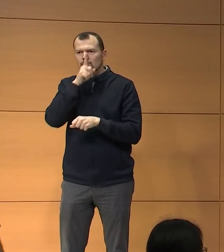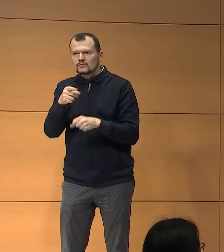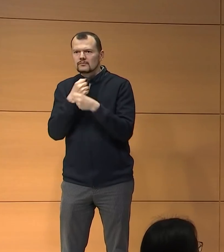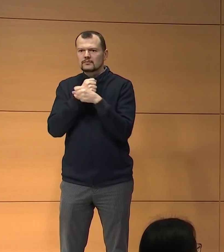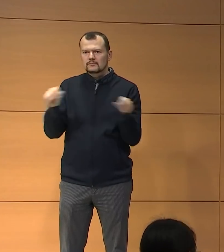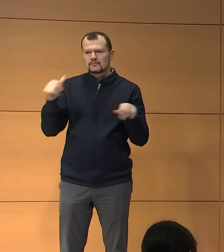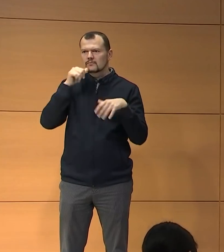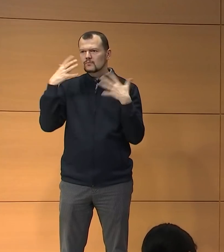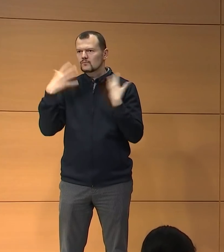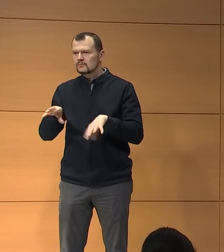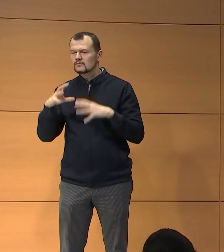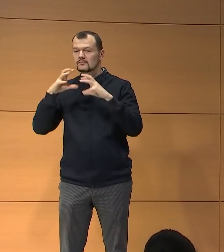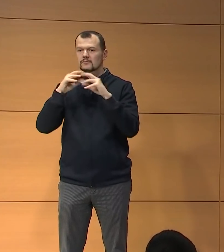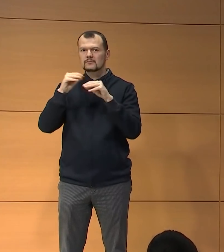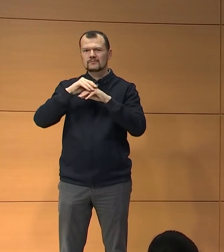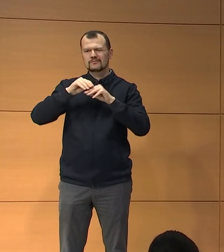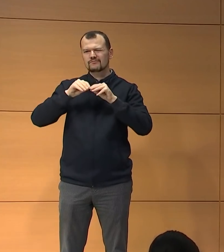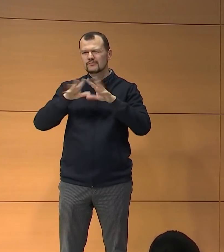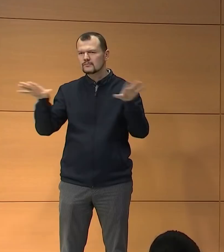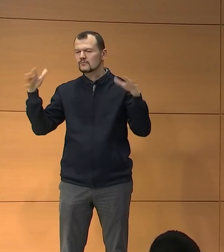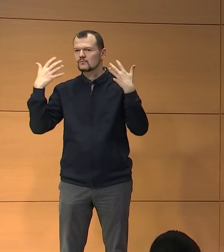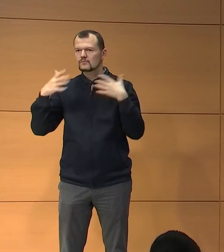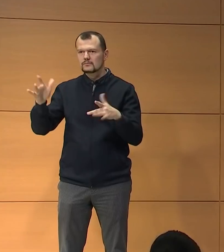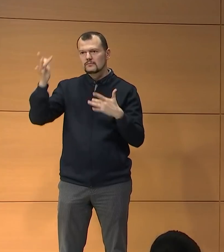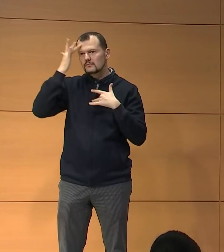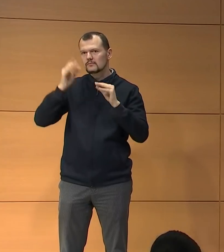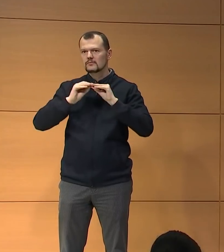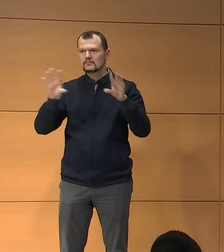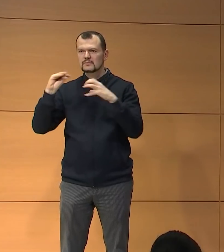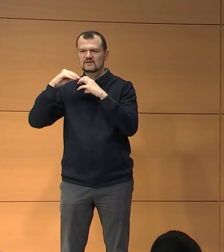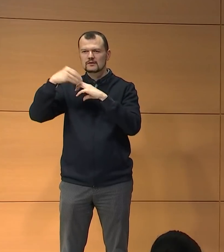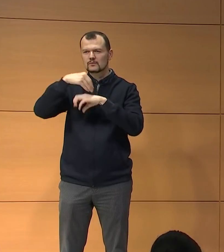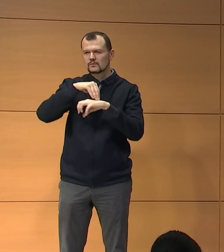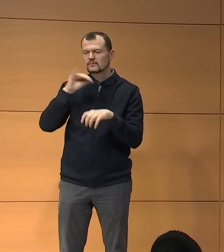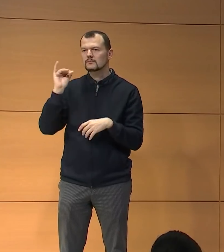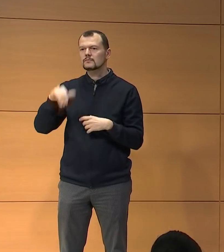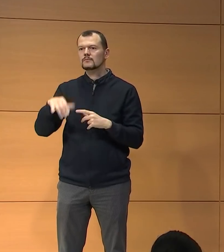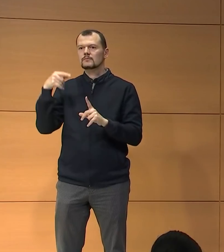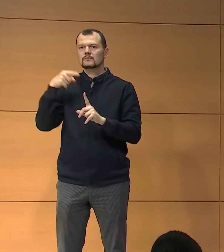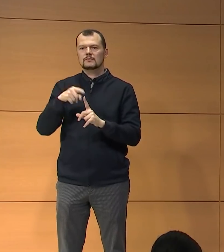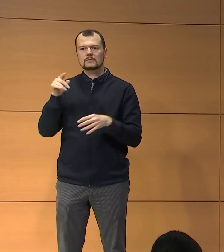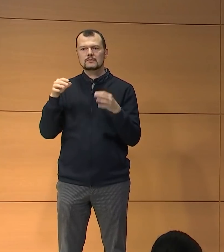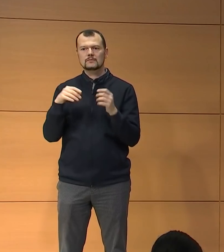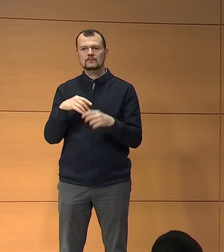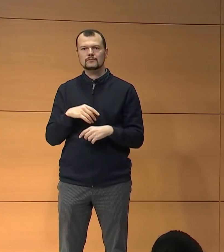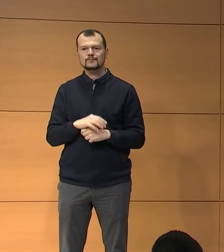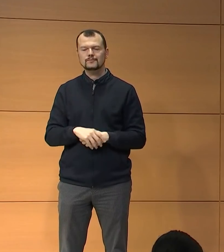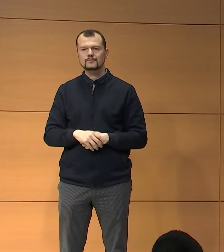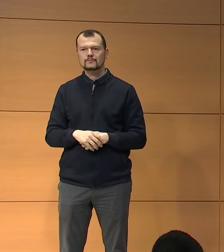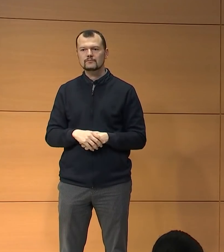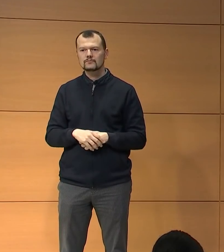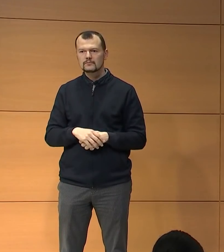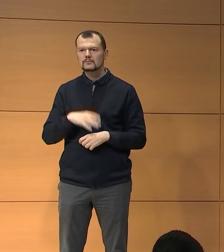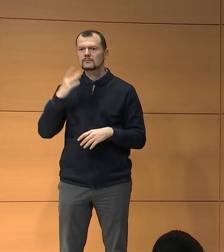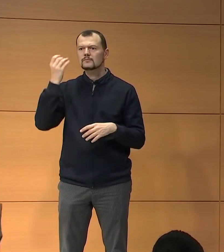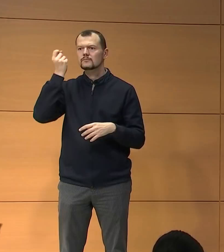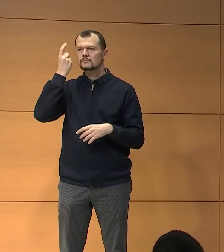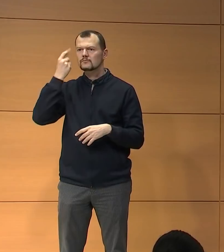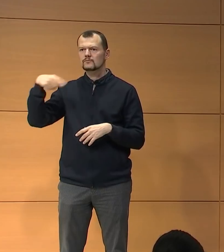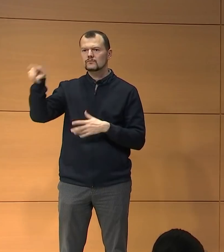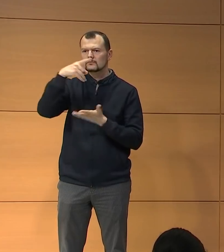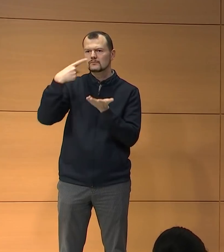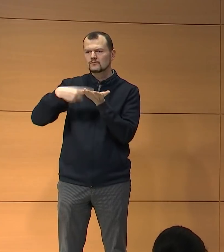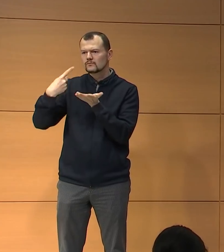very serious matter, and the health department officials that you will hear from momentarily will update us on the medical risk